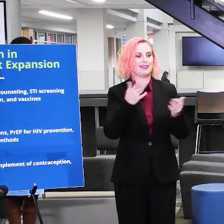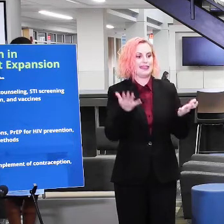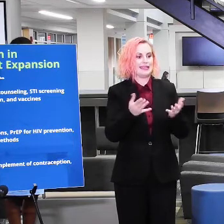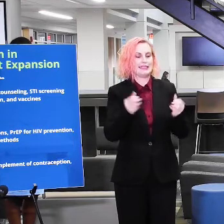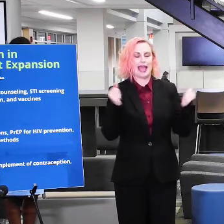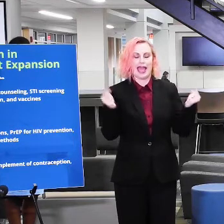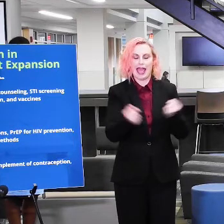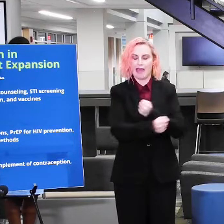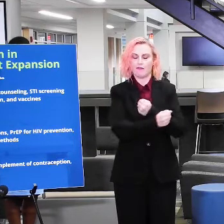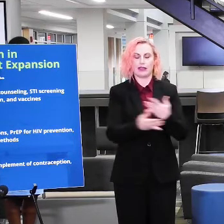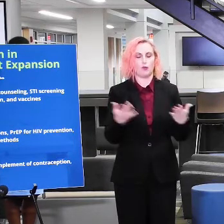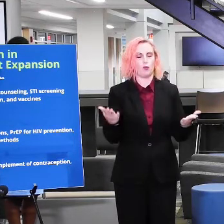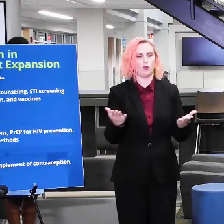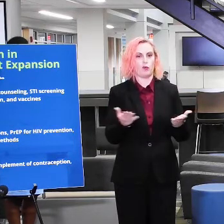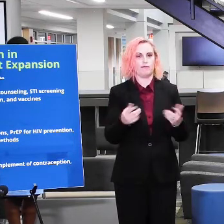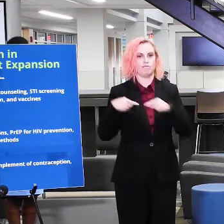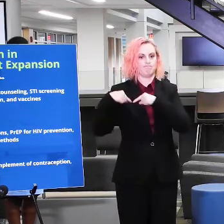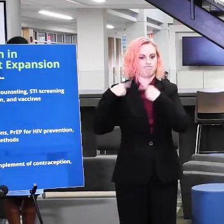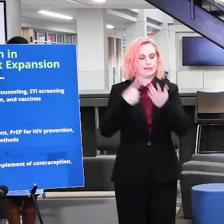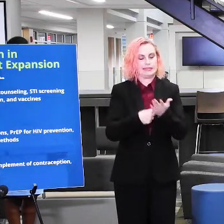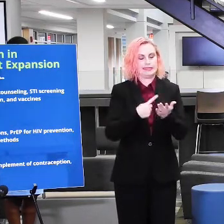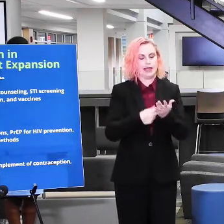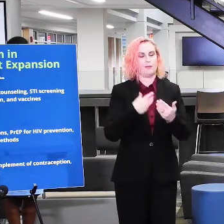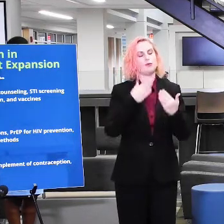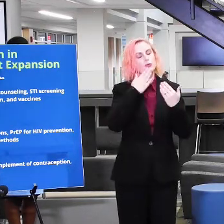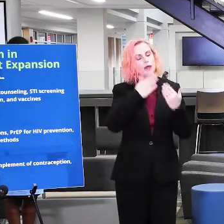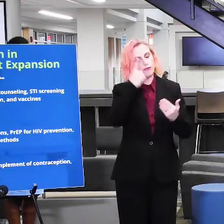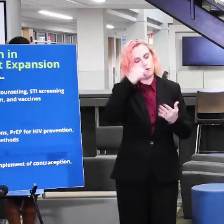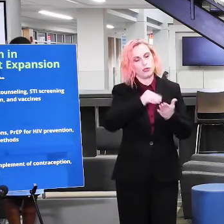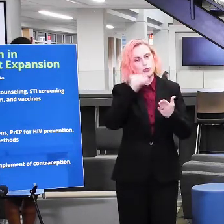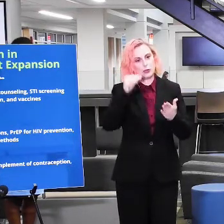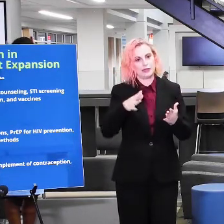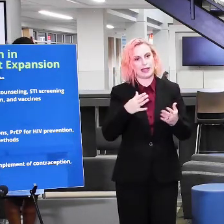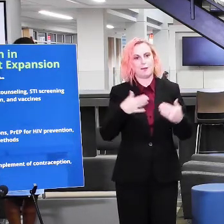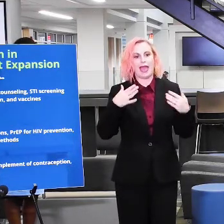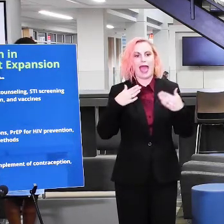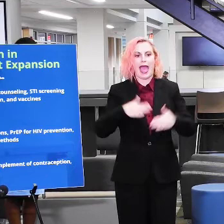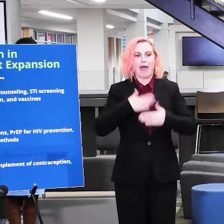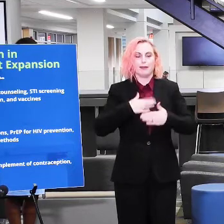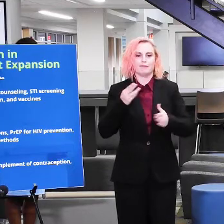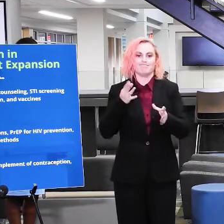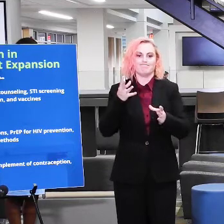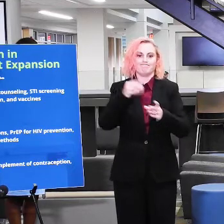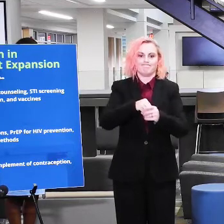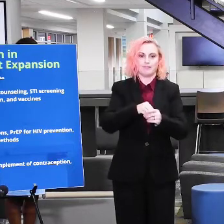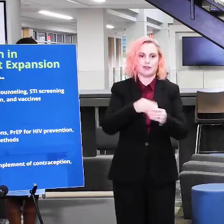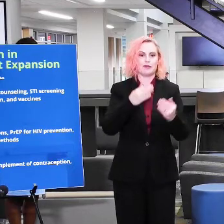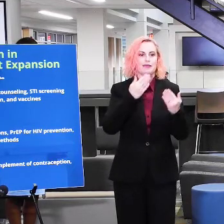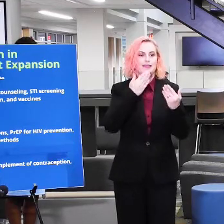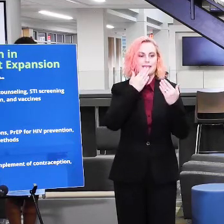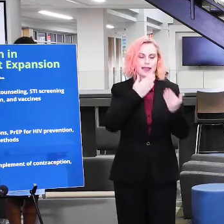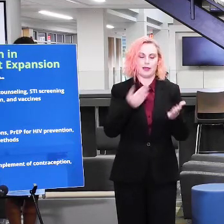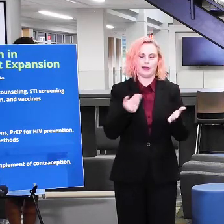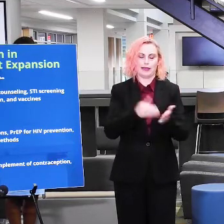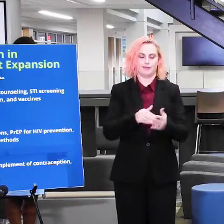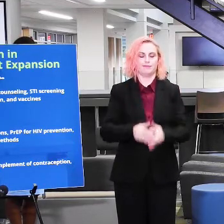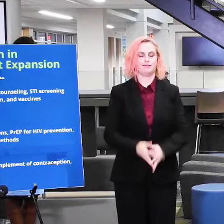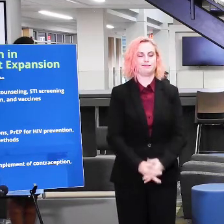So I am so grateful for our students, and I'm so happy to be a part of it. So again, thank you so much.